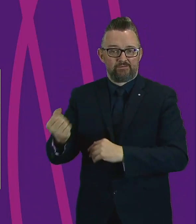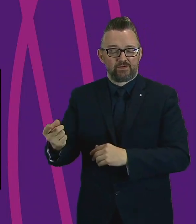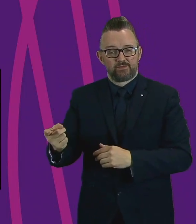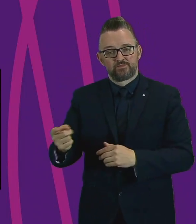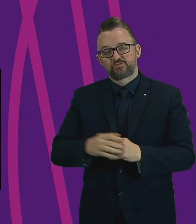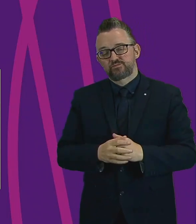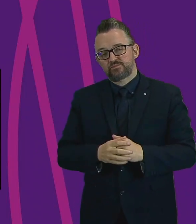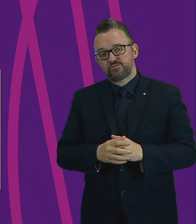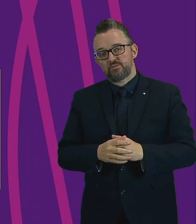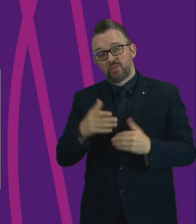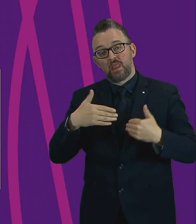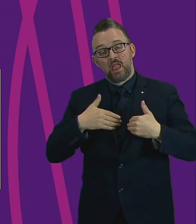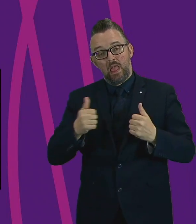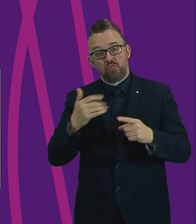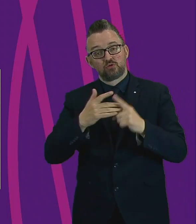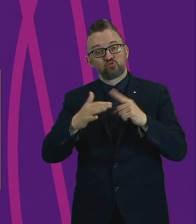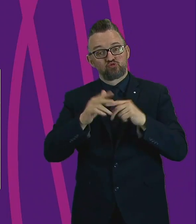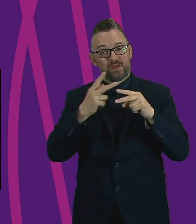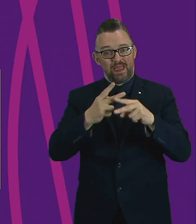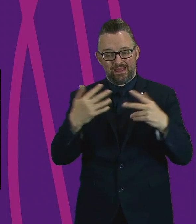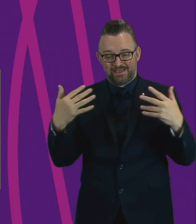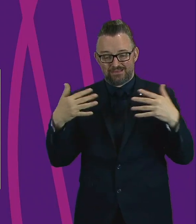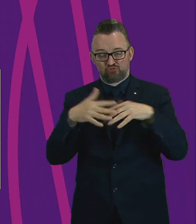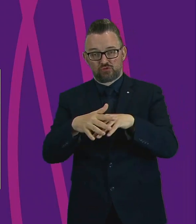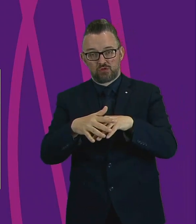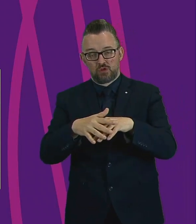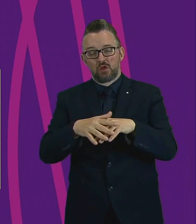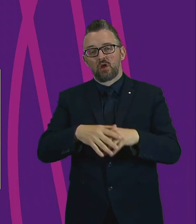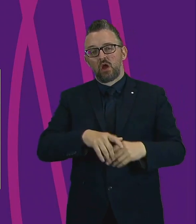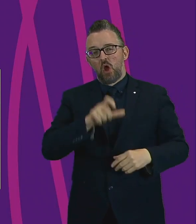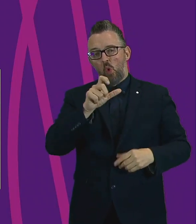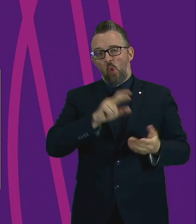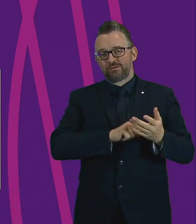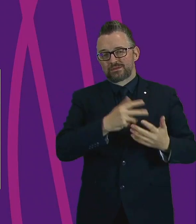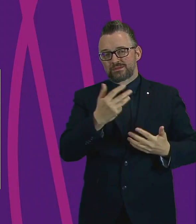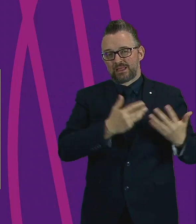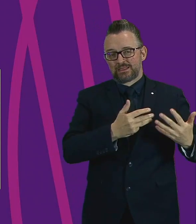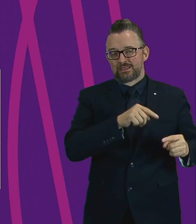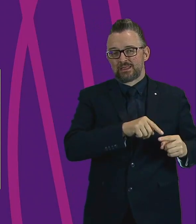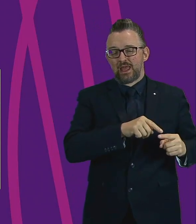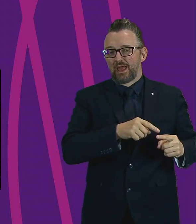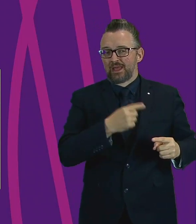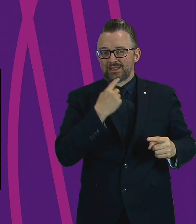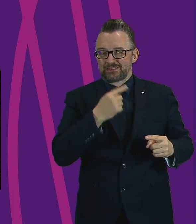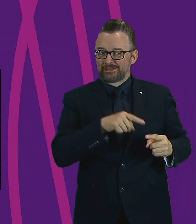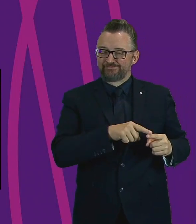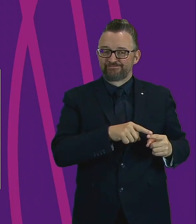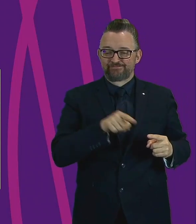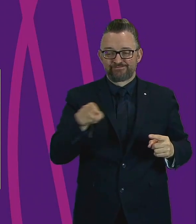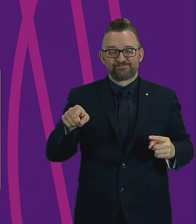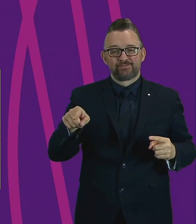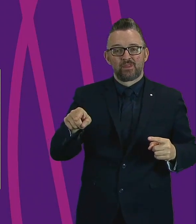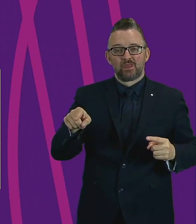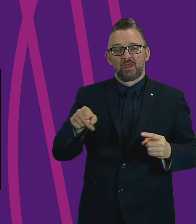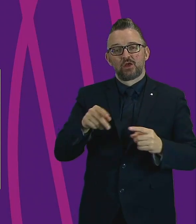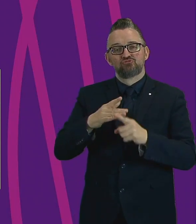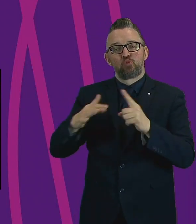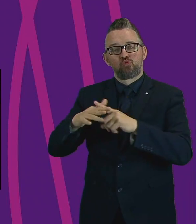the integration of health and social care, COVID-19 has cast in a harsh light that social care still remains the poorer neighbour of the